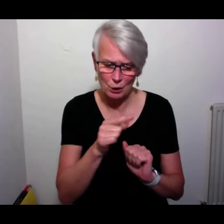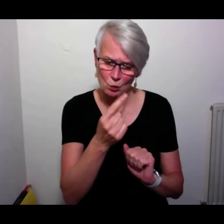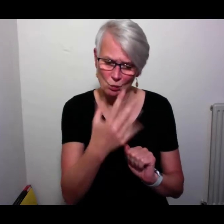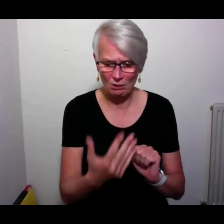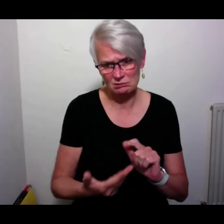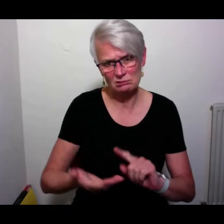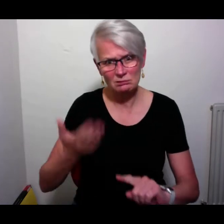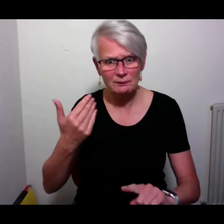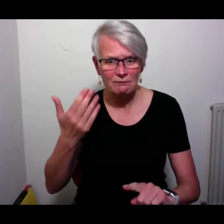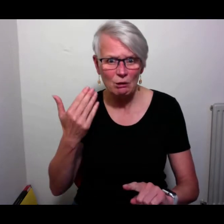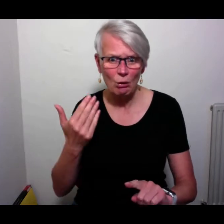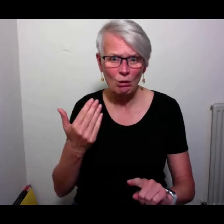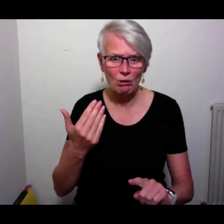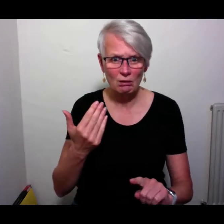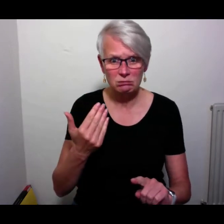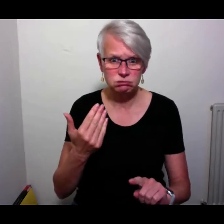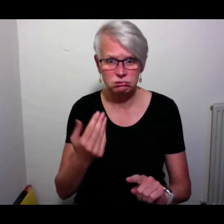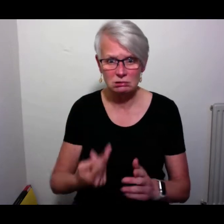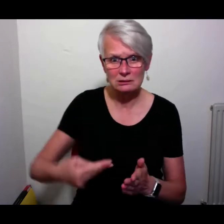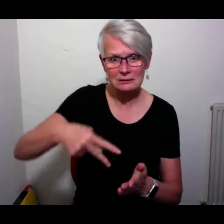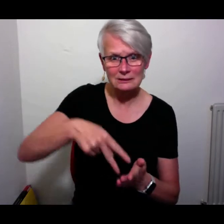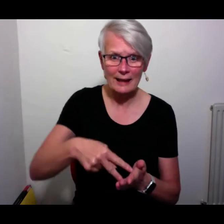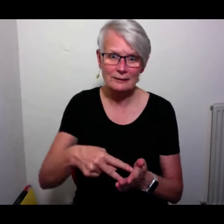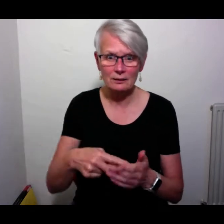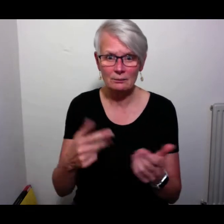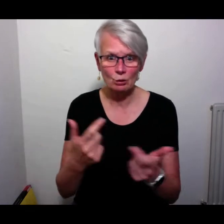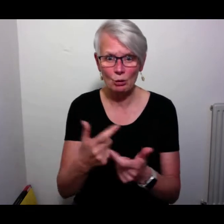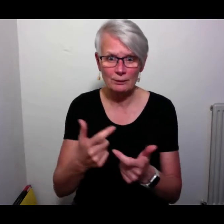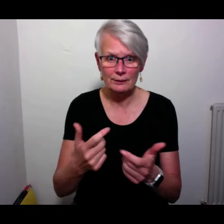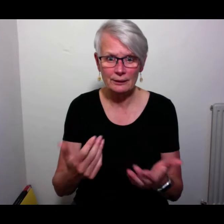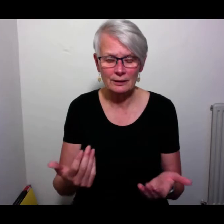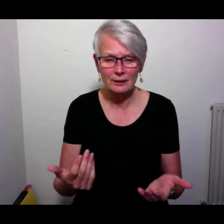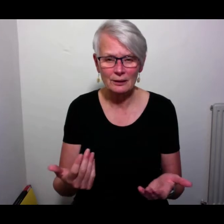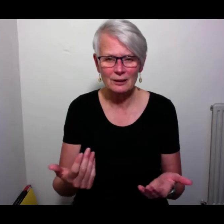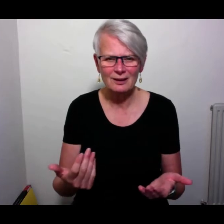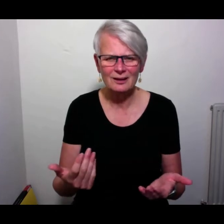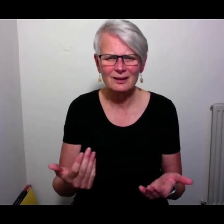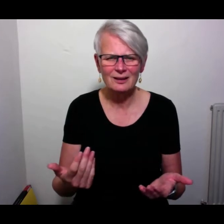dabbled in stand-up comedy.